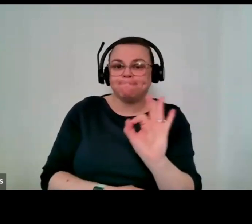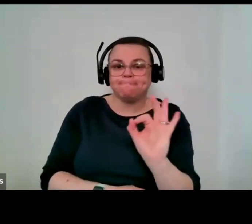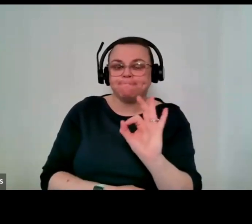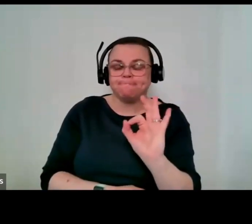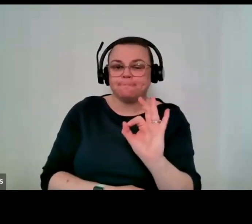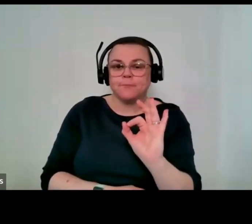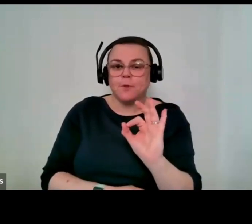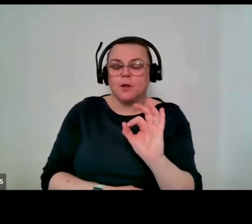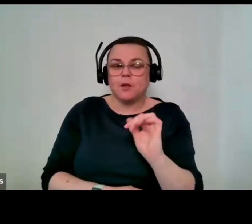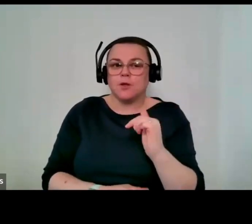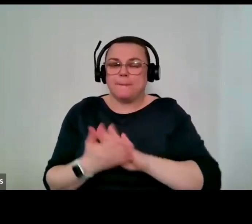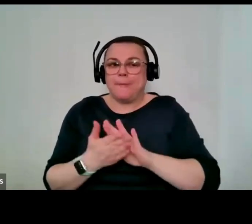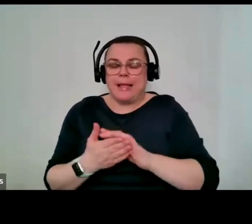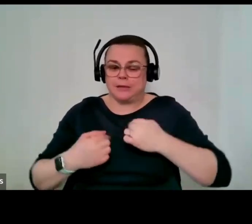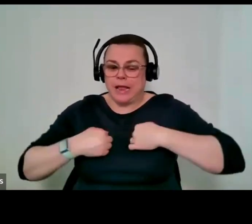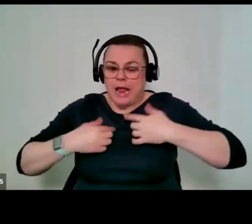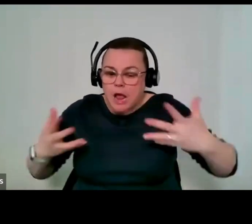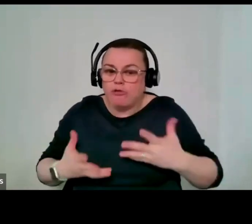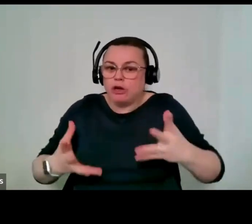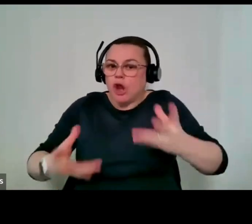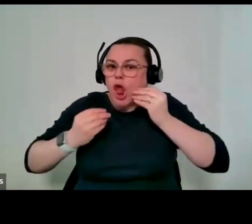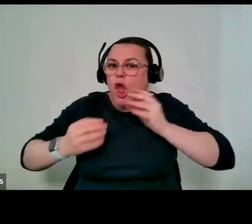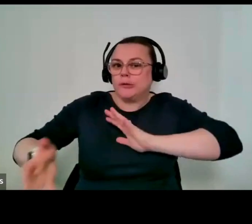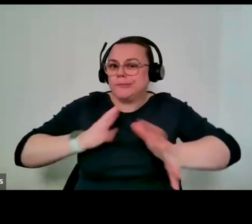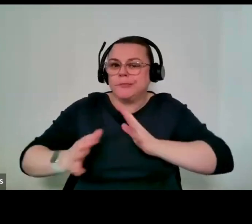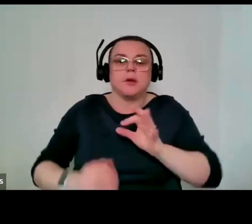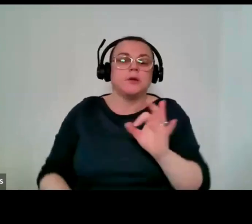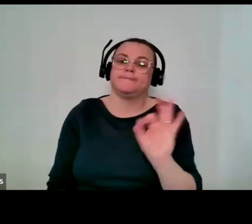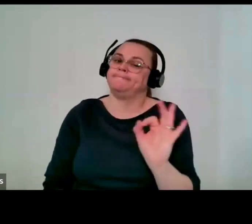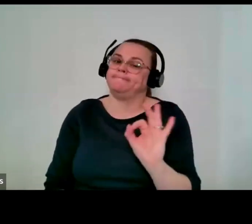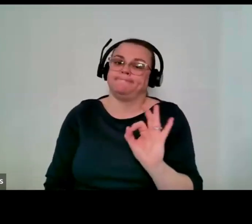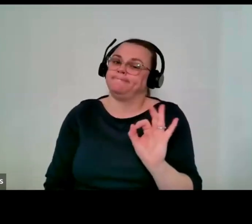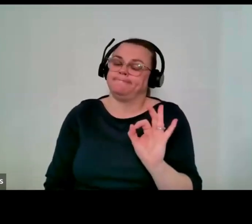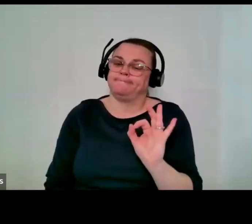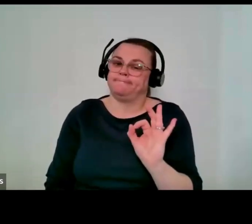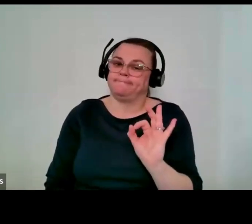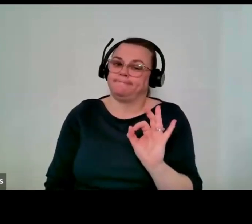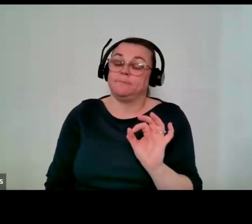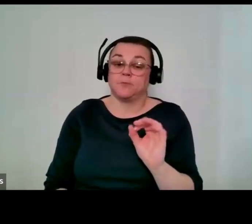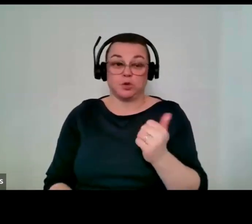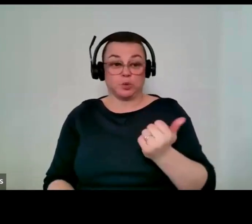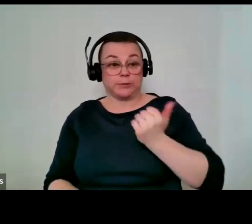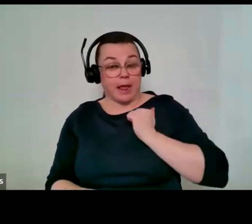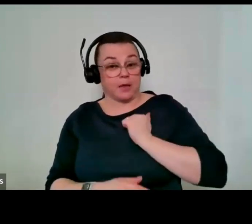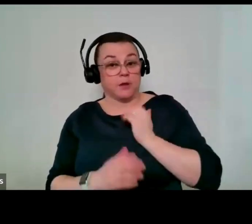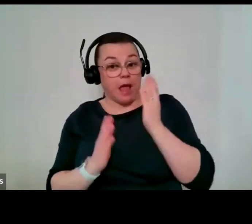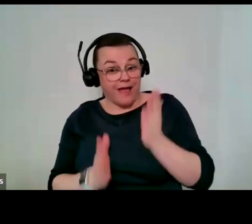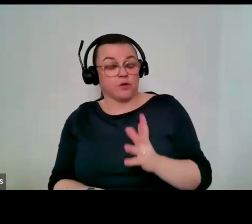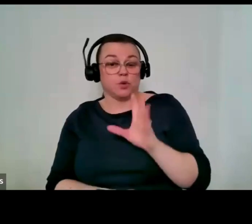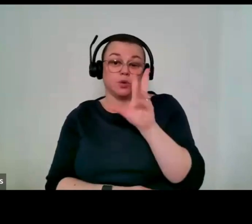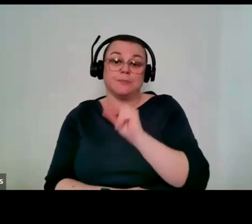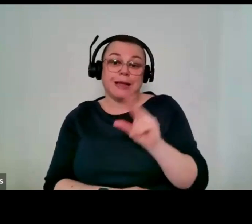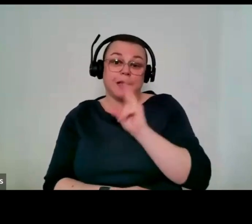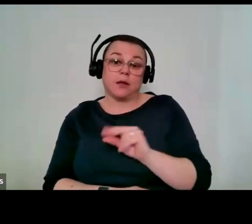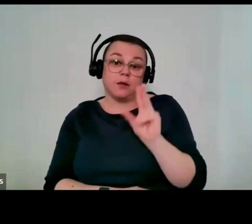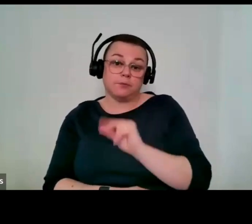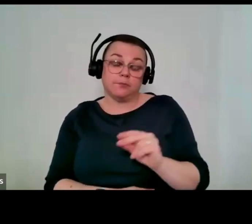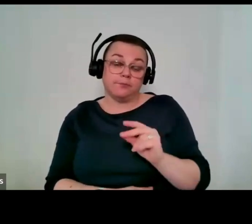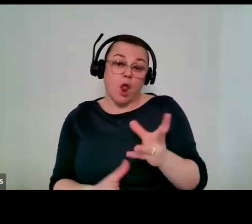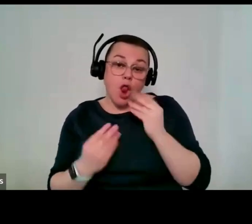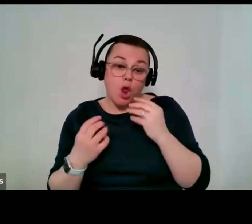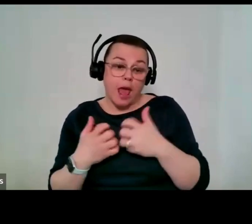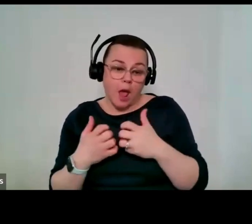really encouraged to learn to sign. Instead, we were expected to learn to speak. So I went to